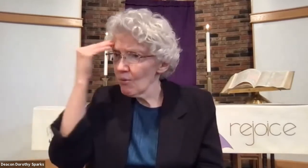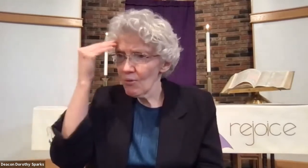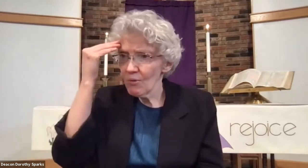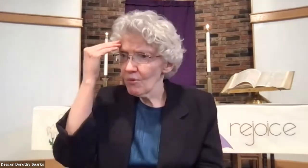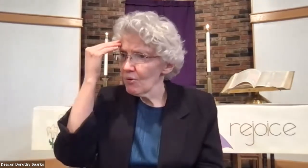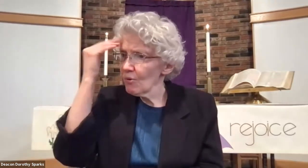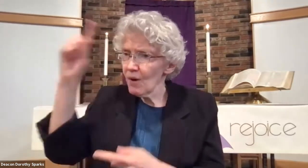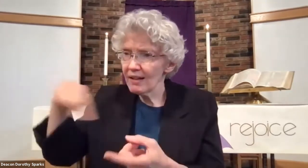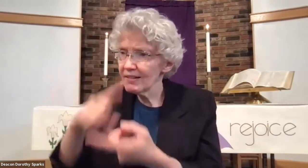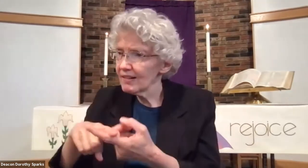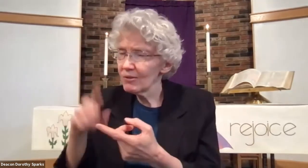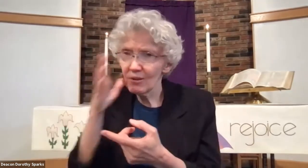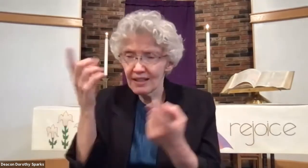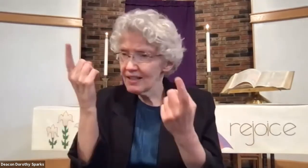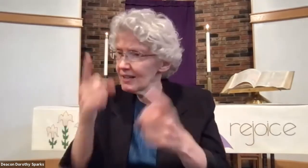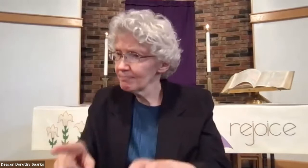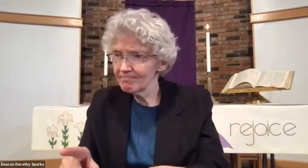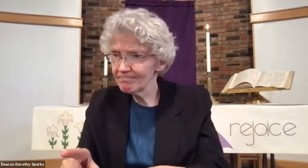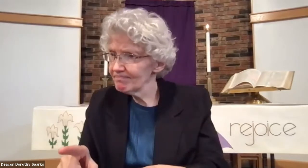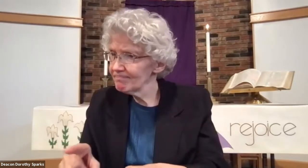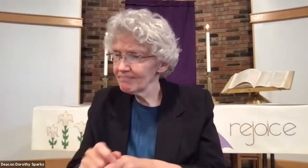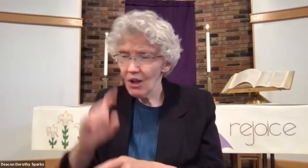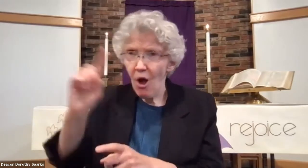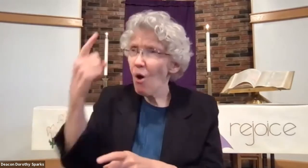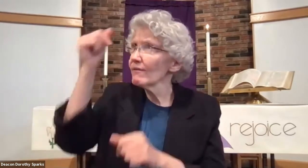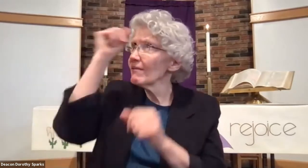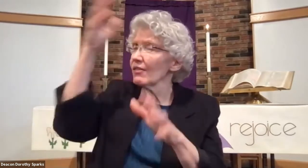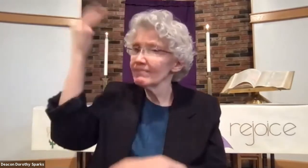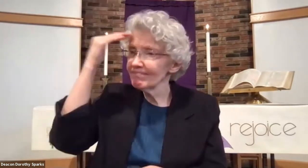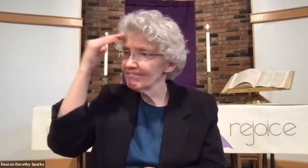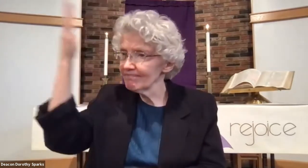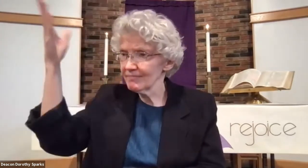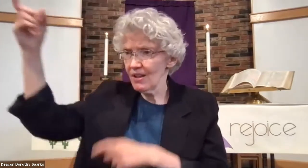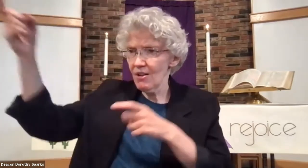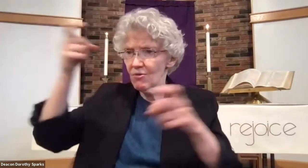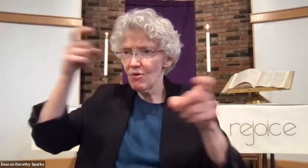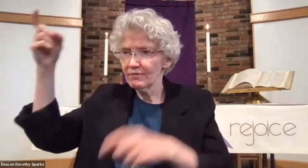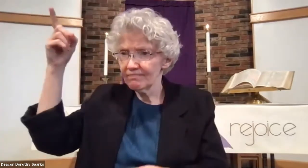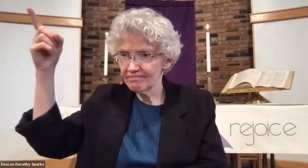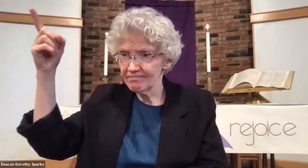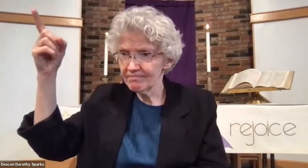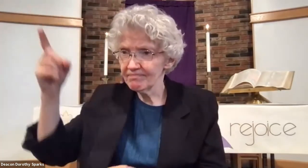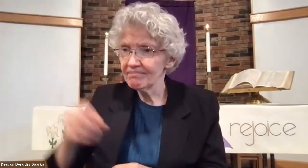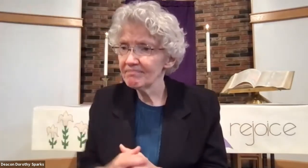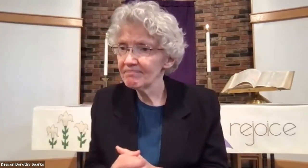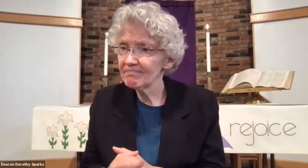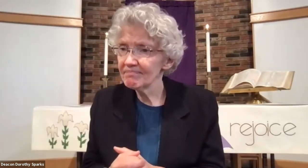"You don't need to know the time of those events that only the Father controls.